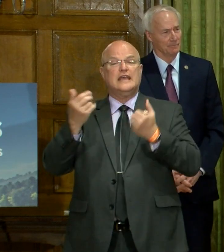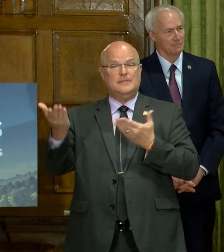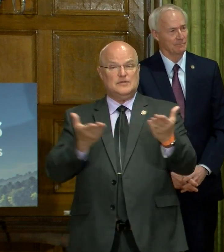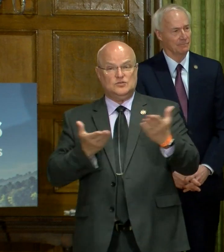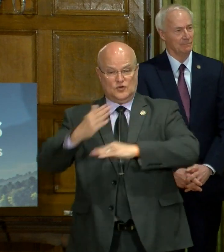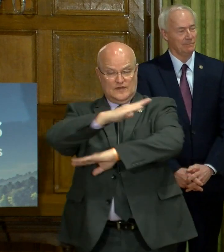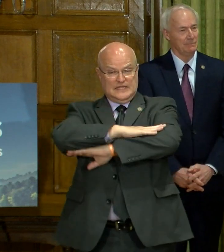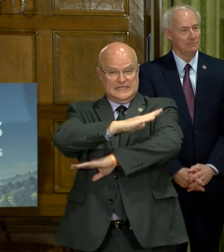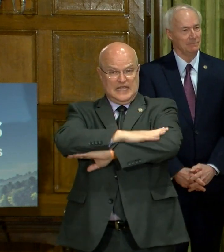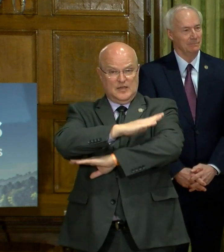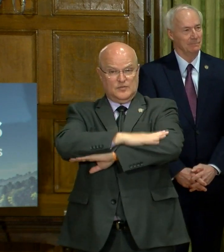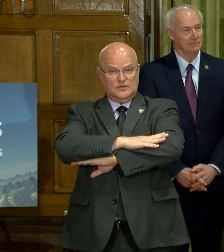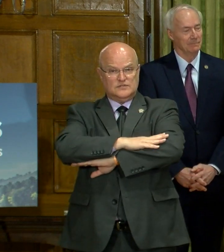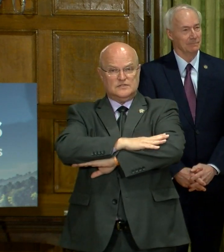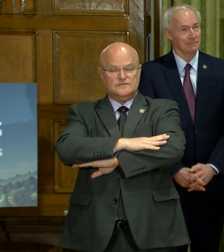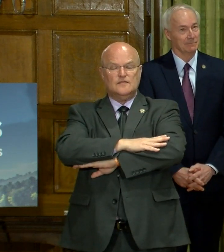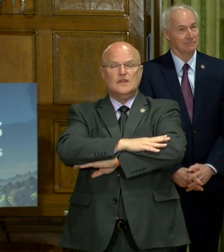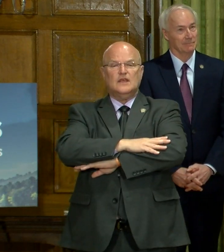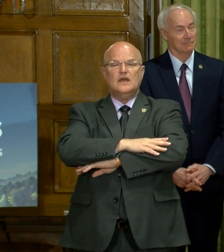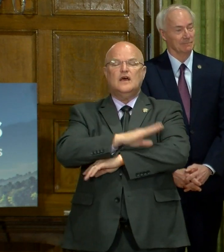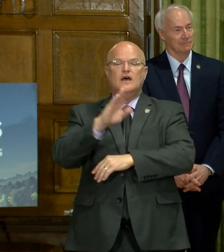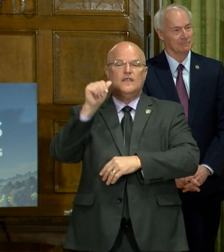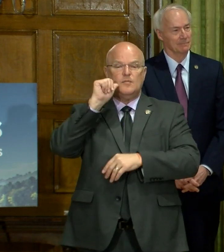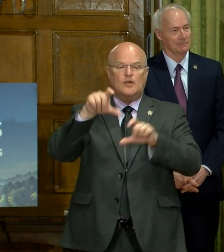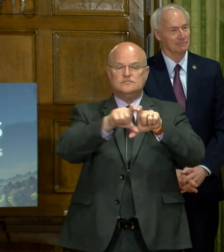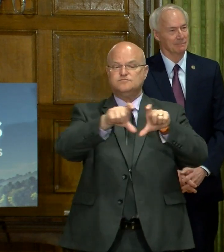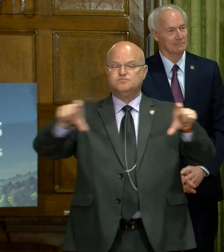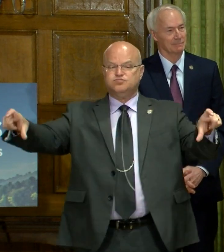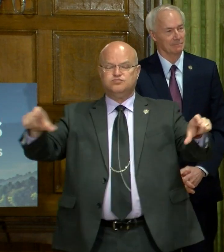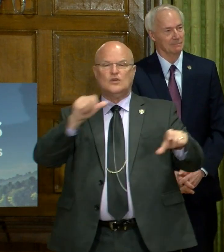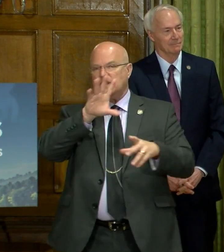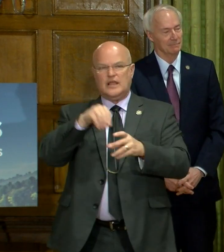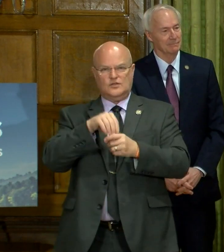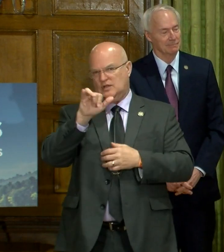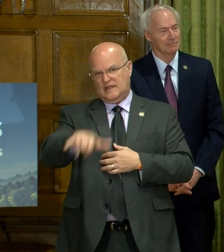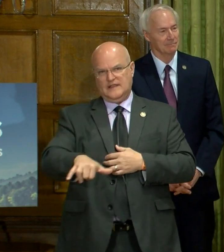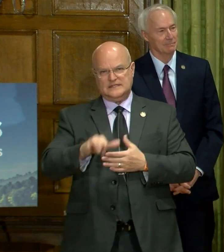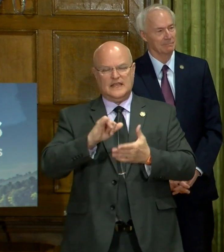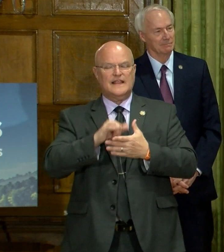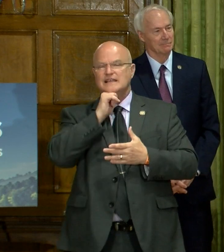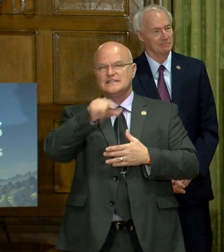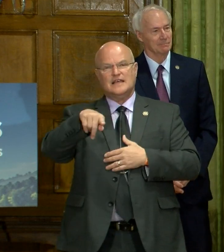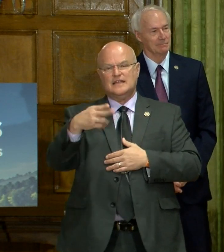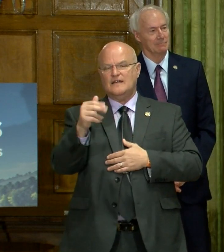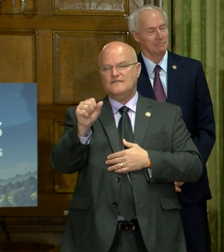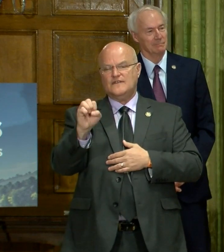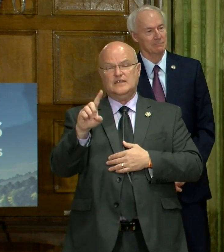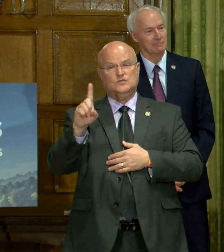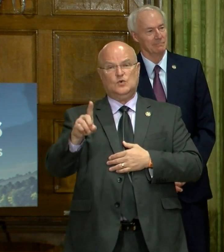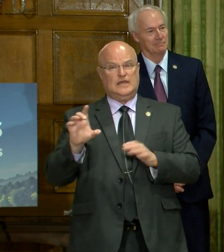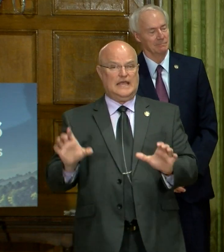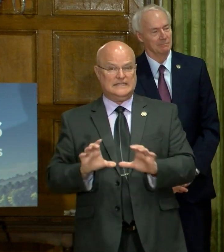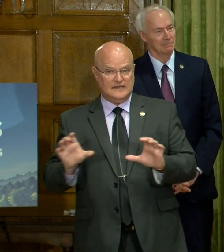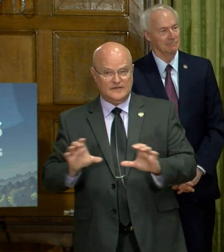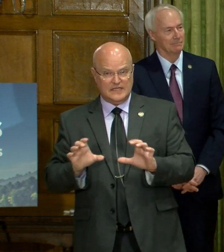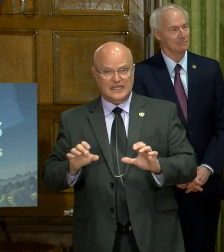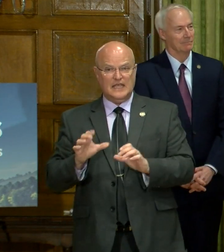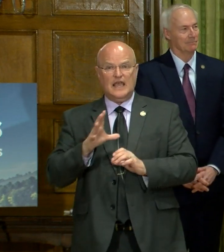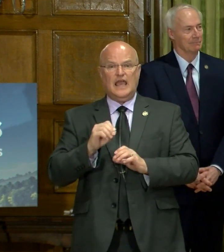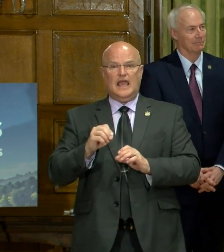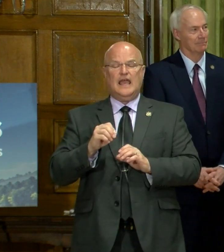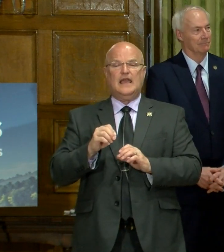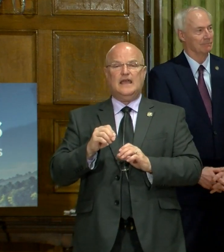served at the tables. Freestanding bars are not included in this. That's not a phase one activity in